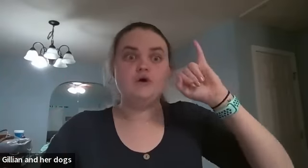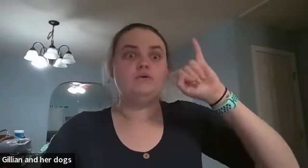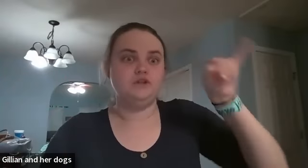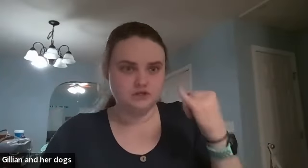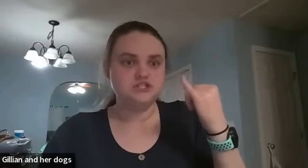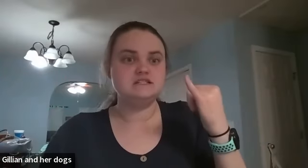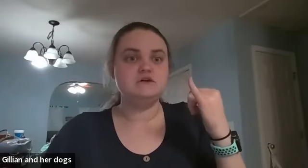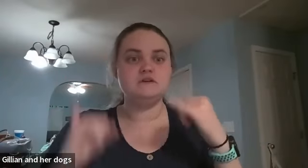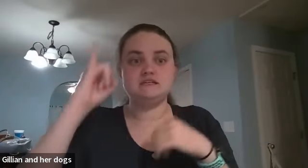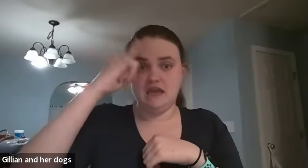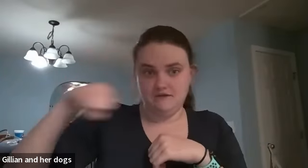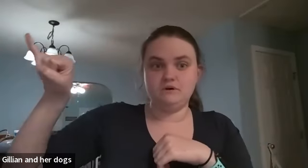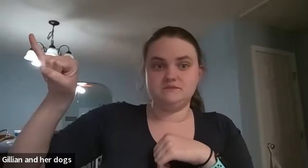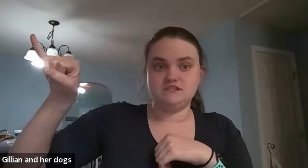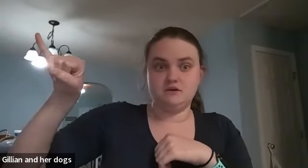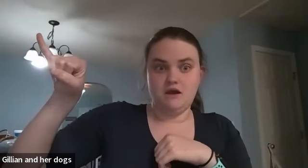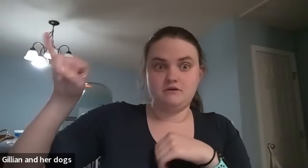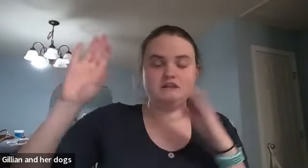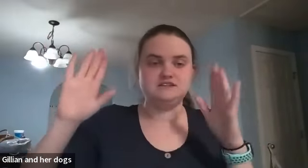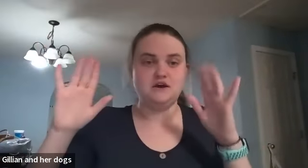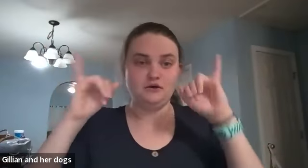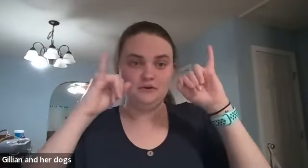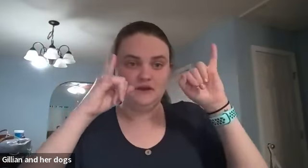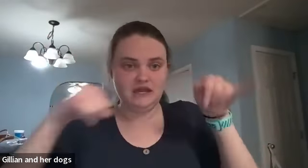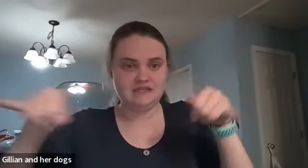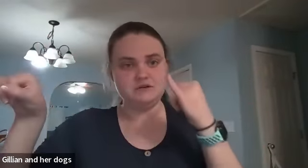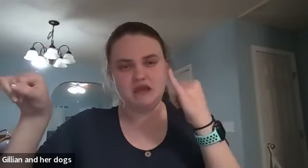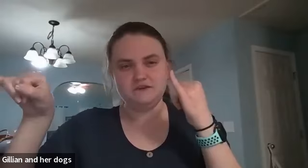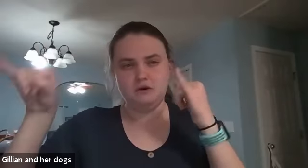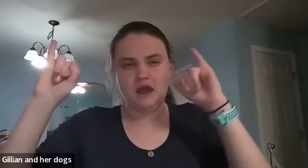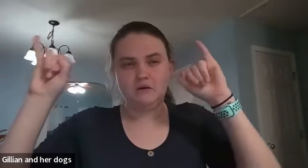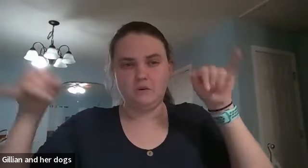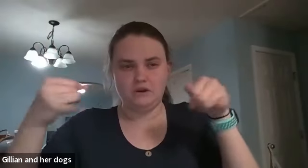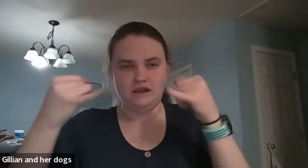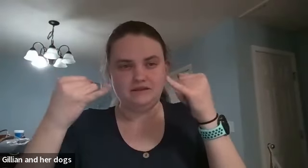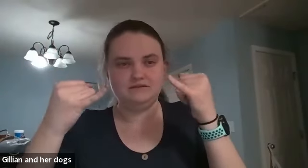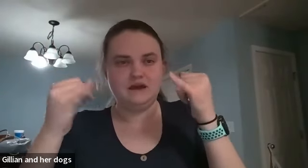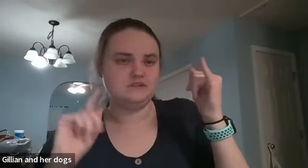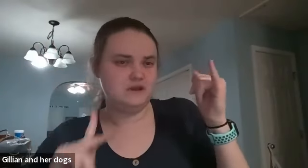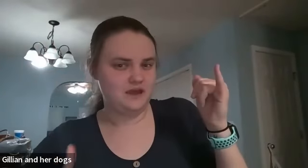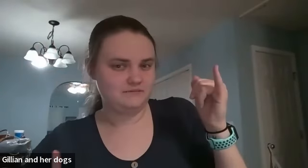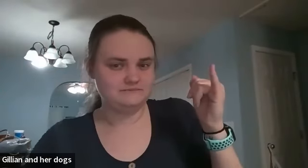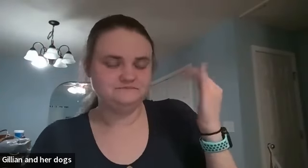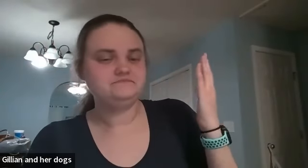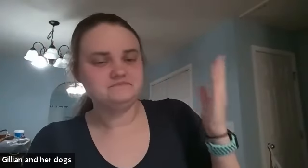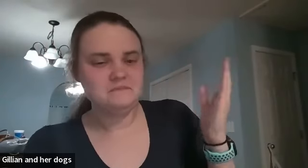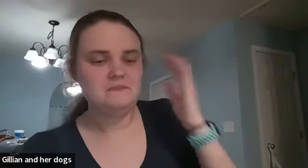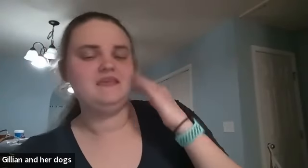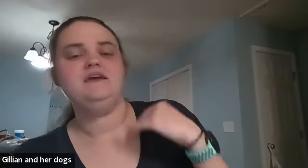no, your J's go this, everyone's must go out. And so it's okay if you go out or in. That one's okay.